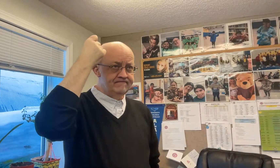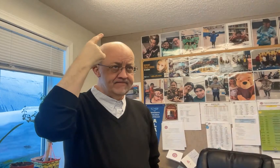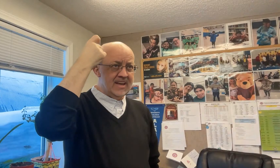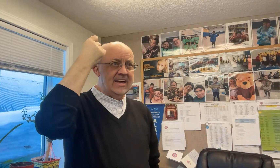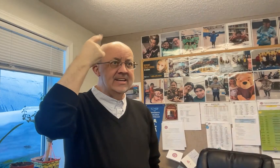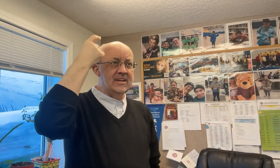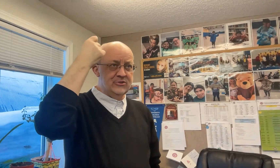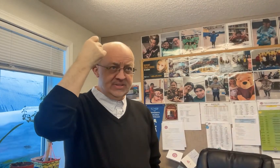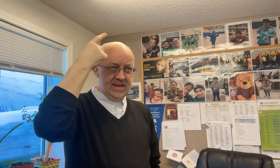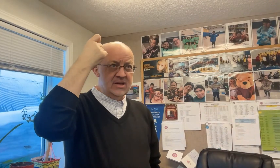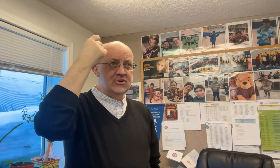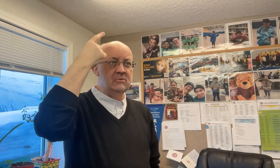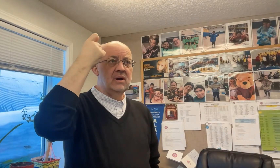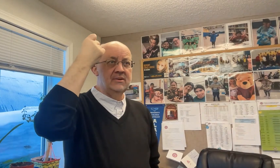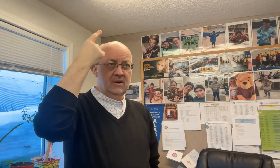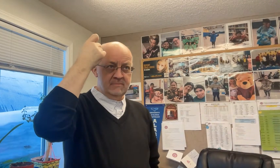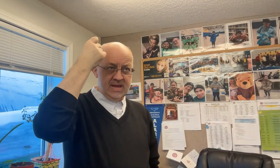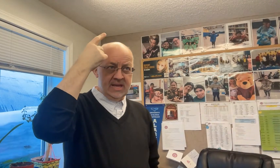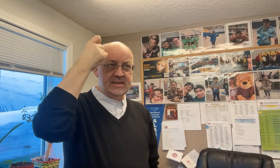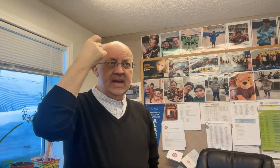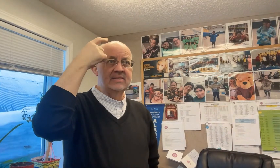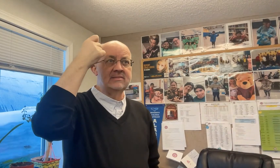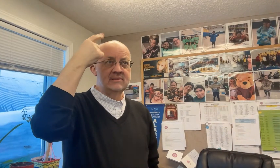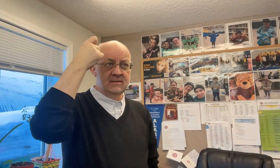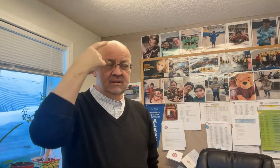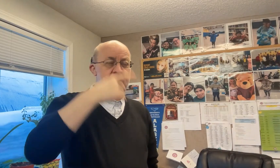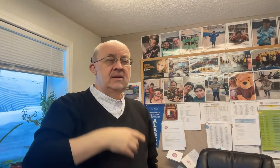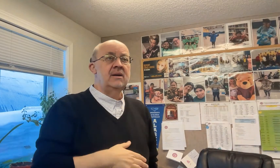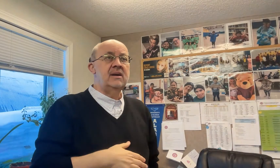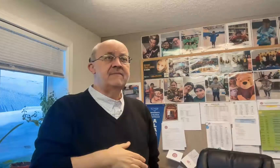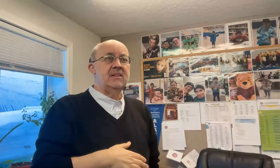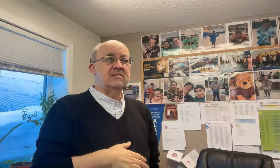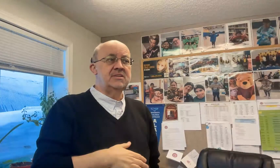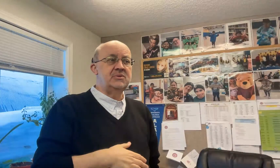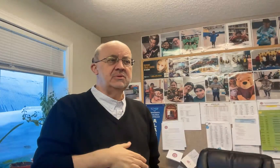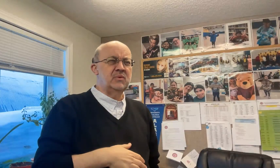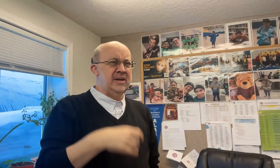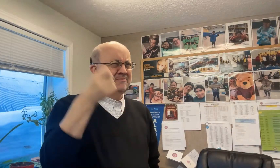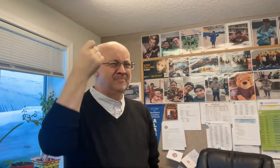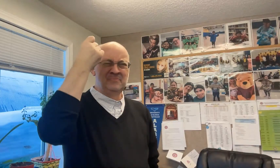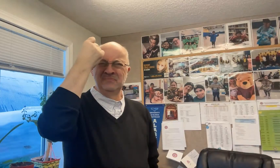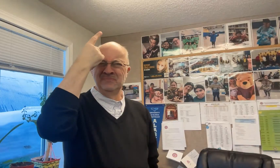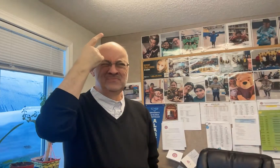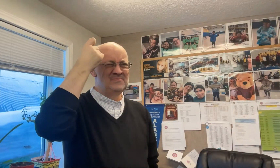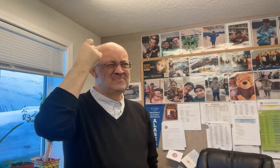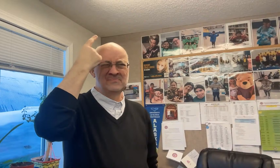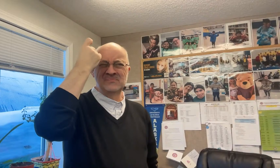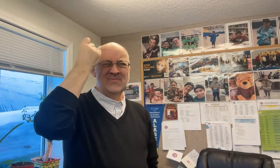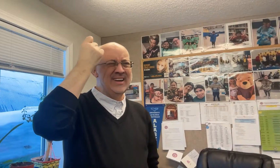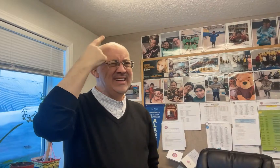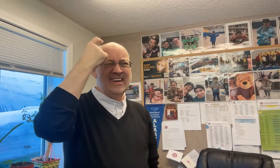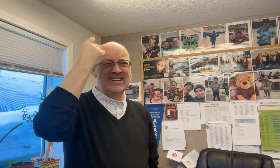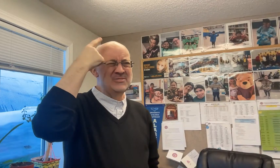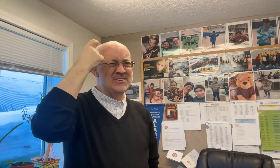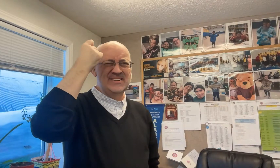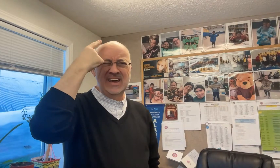I can understand you, I nod my head yes. If I looked at you and went, I can't understand